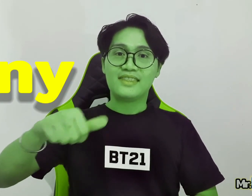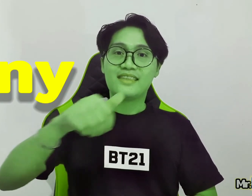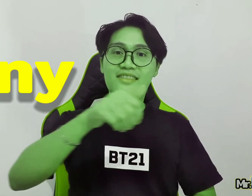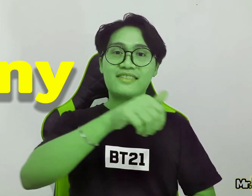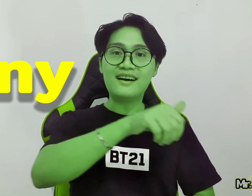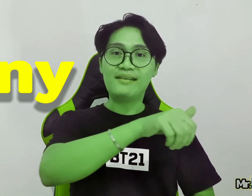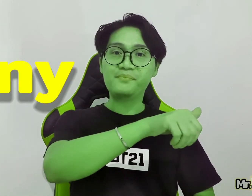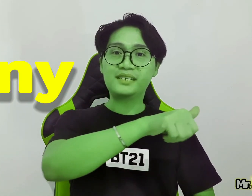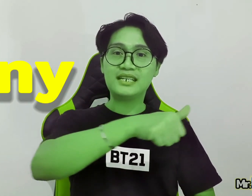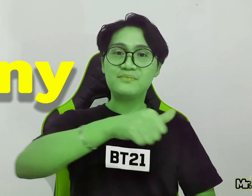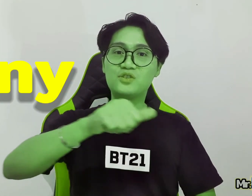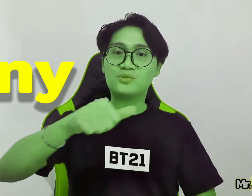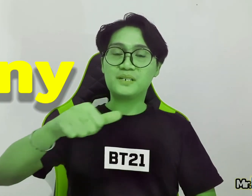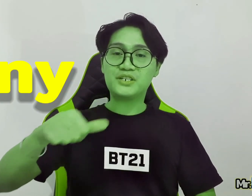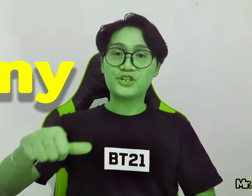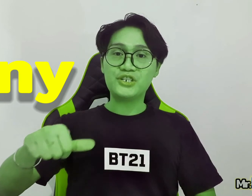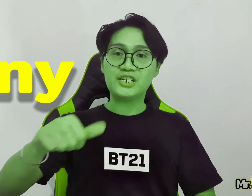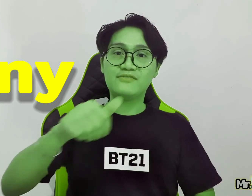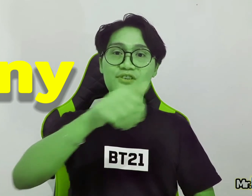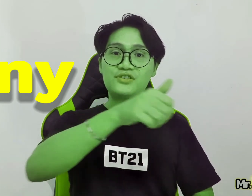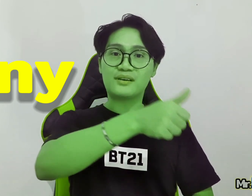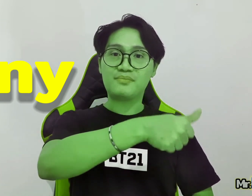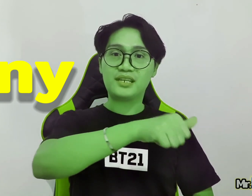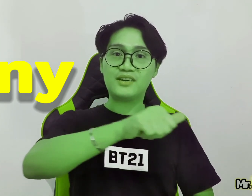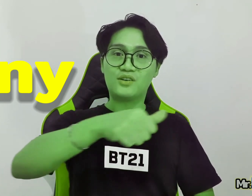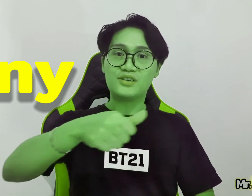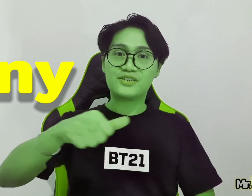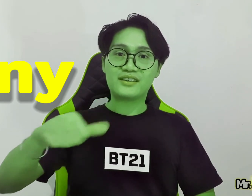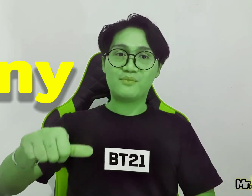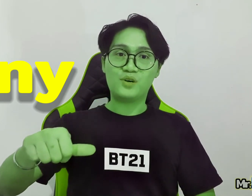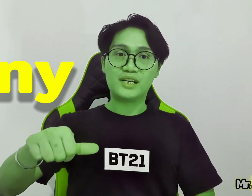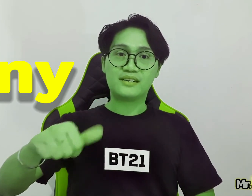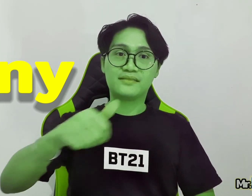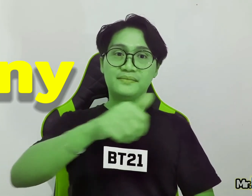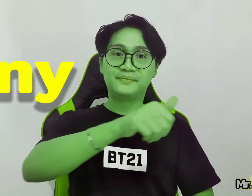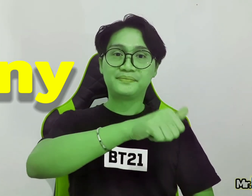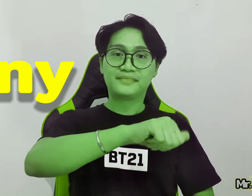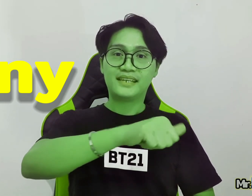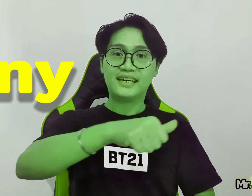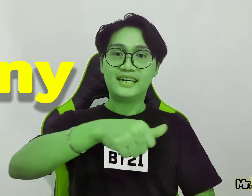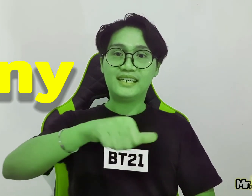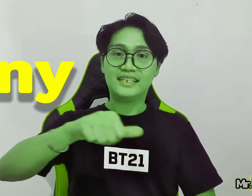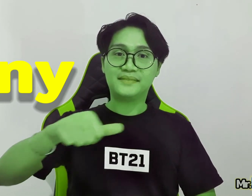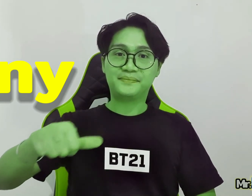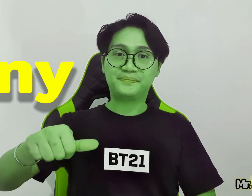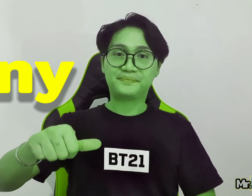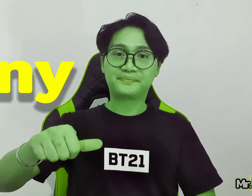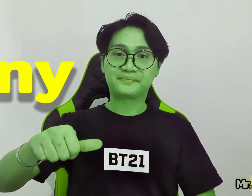The thumb seems to be searching for something or someone. Any.